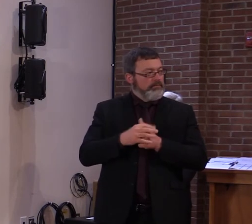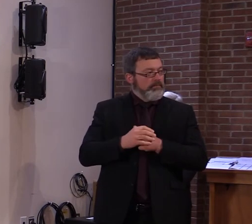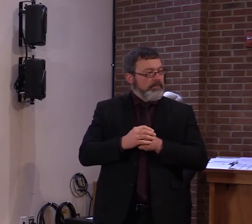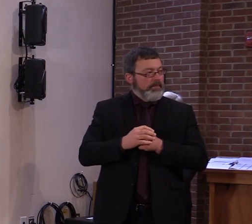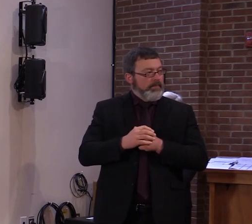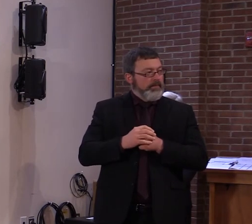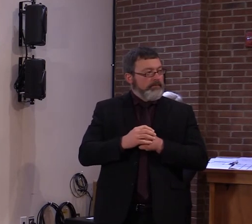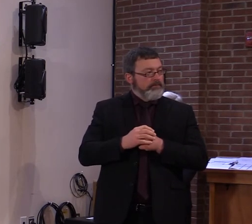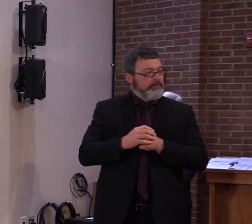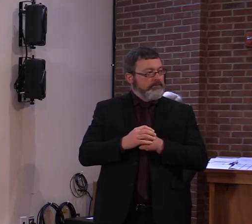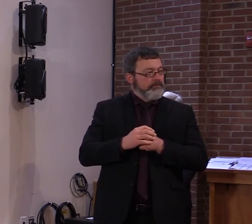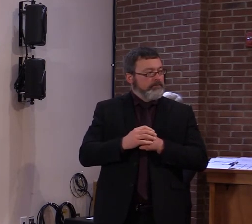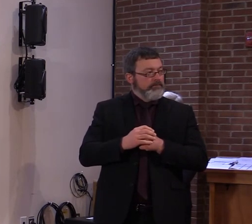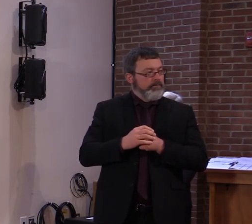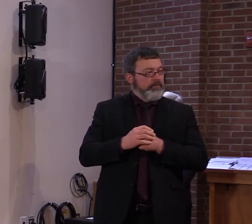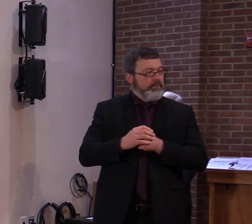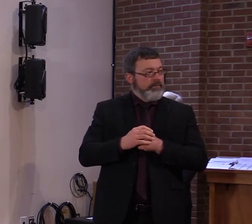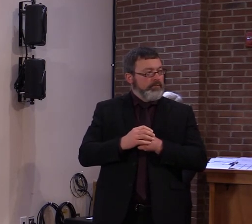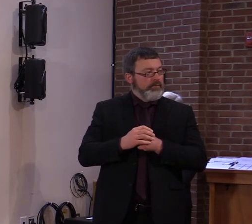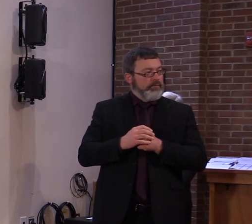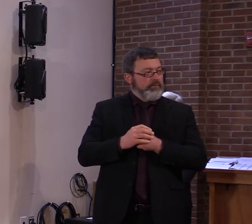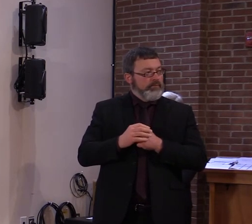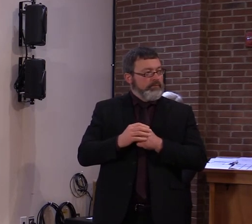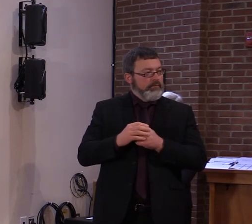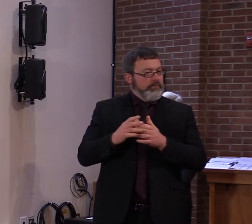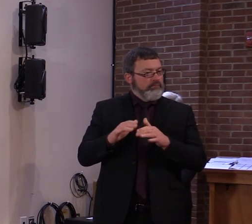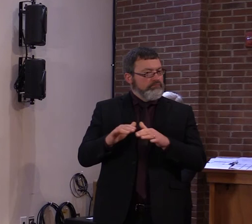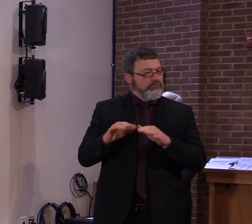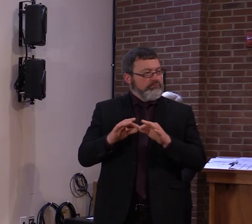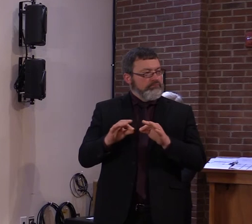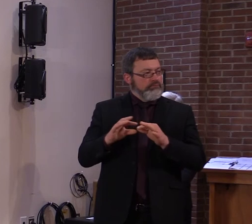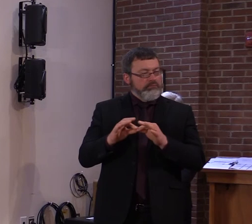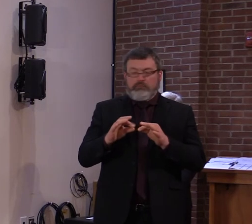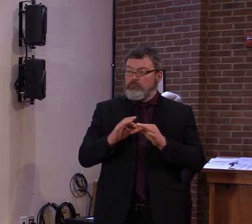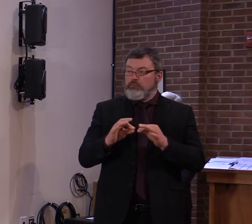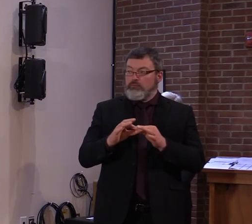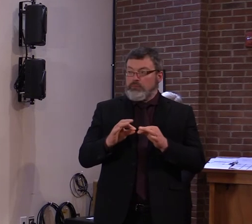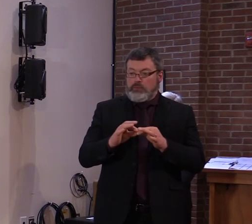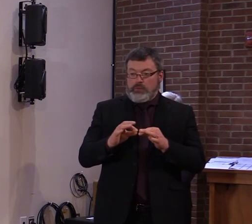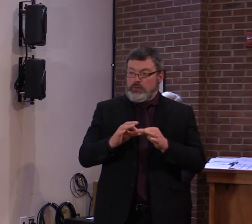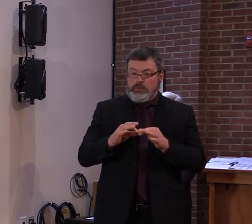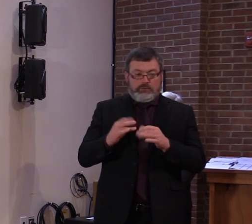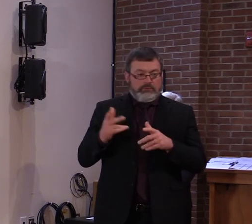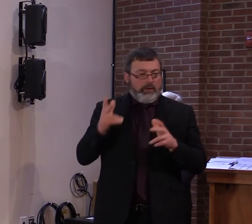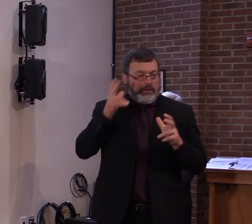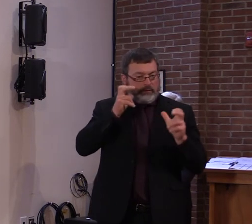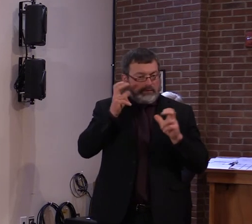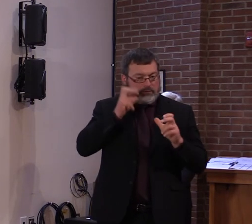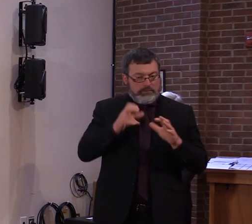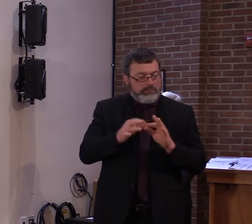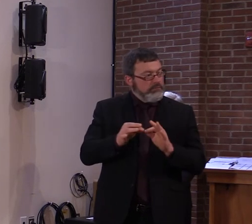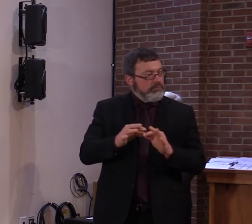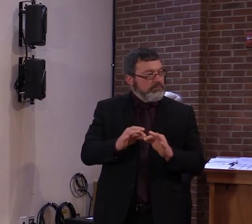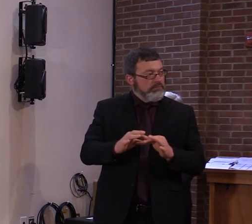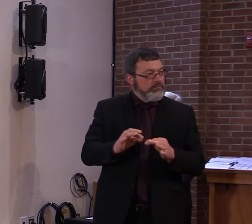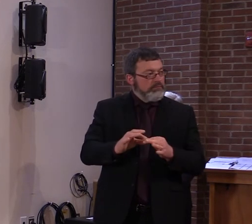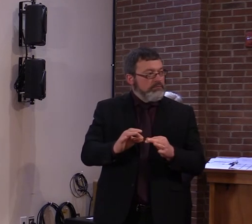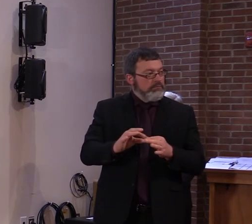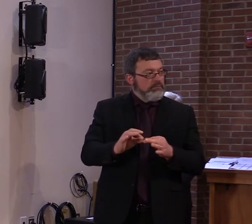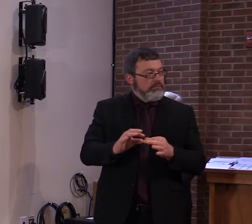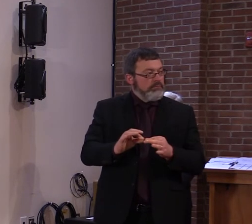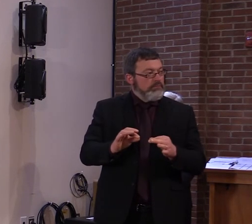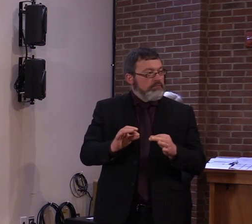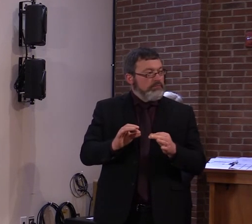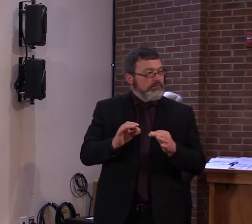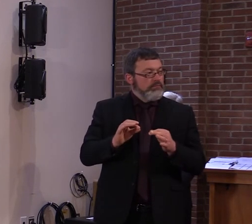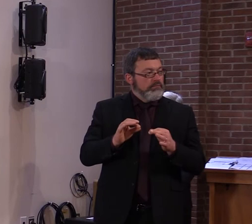that had recently tested positive, but had been seen multiple times in the community,